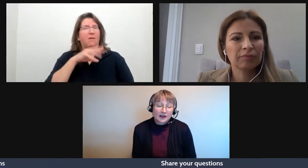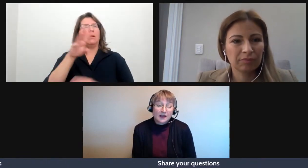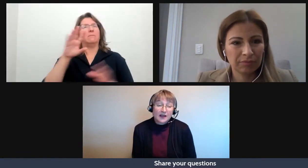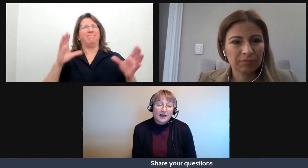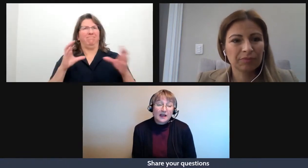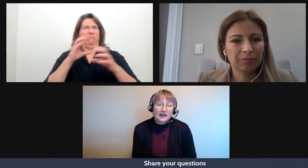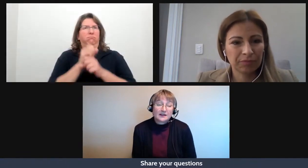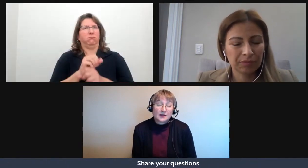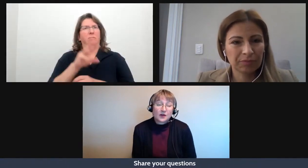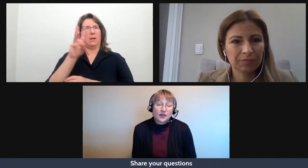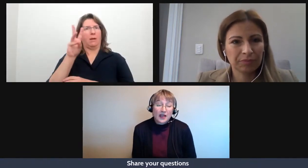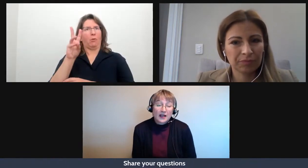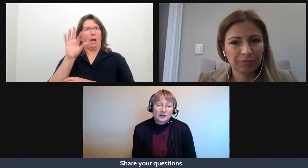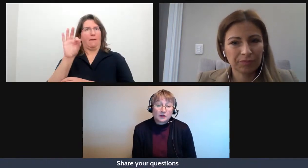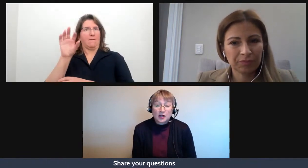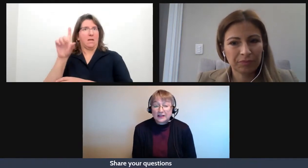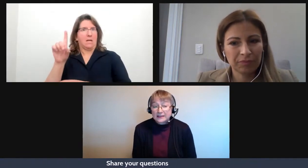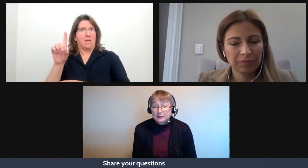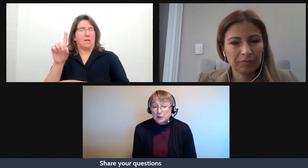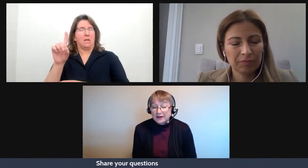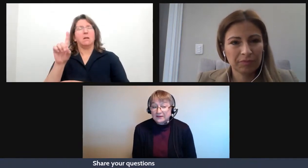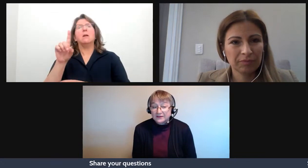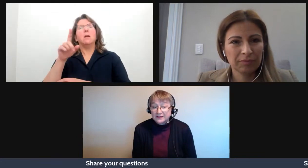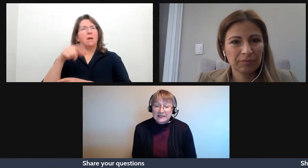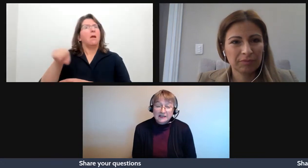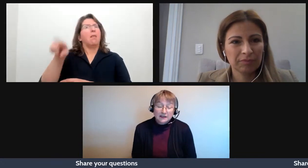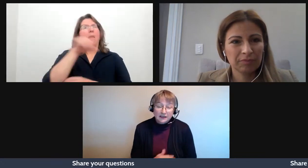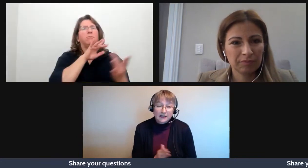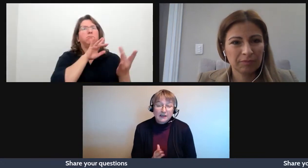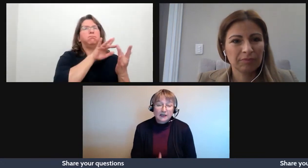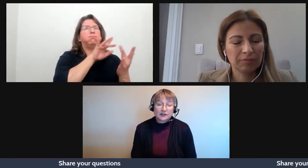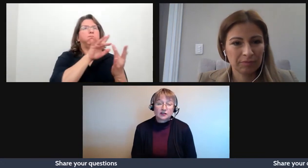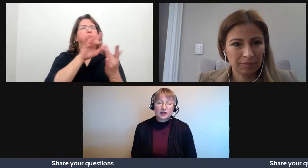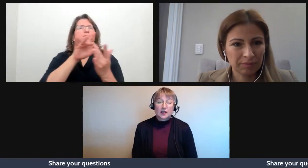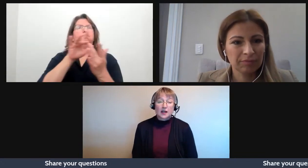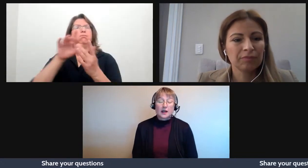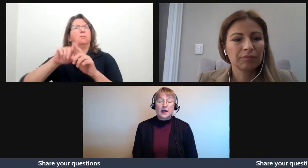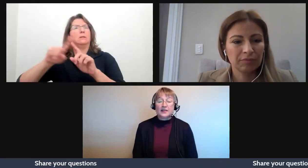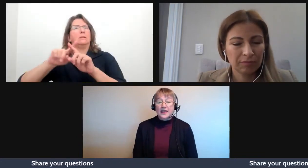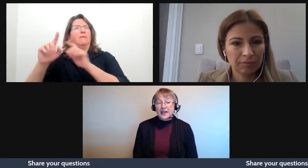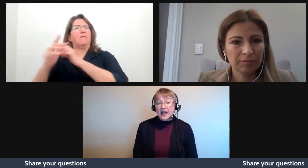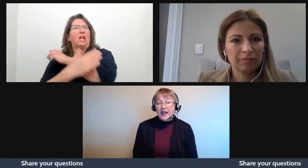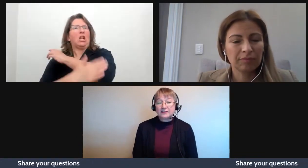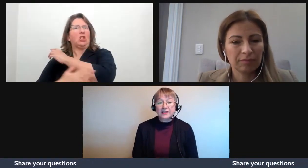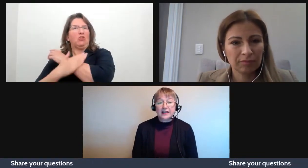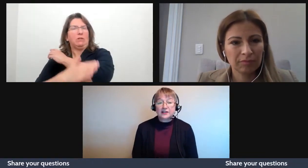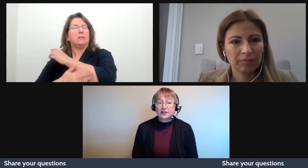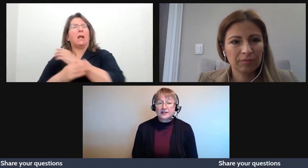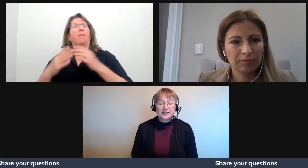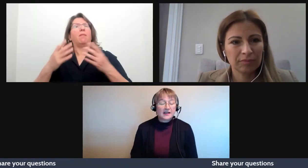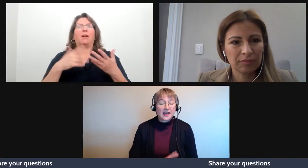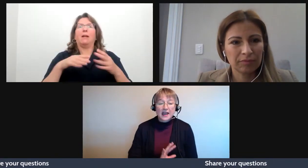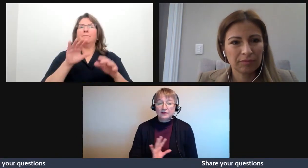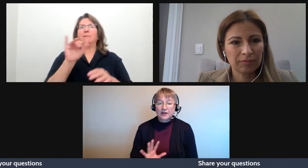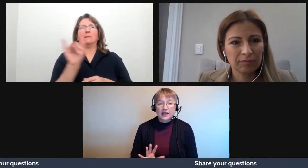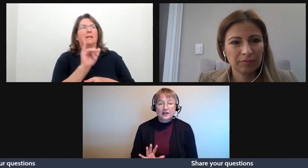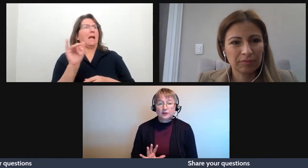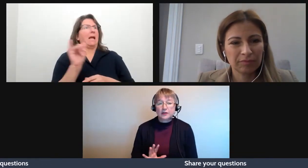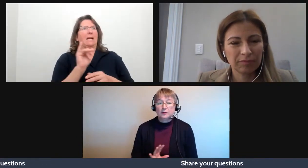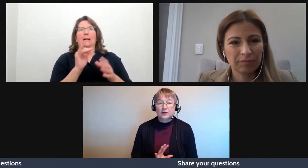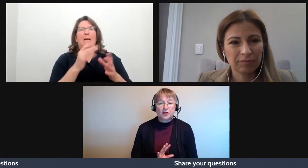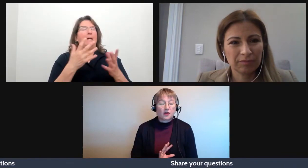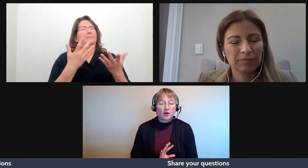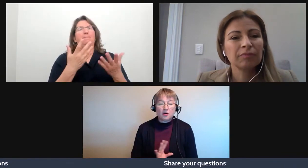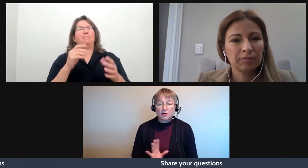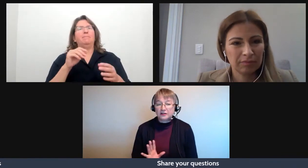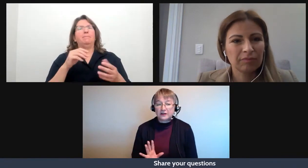Deaf. And so that we call it WFD in English. They have connections in every